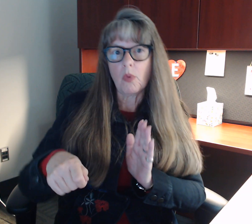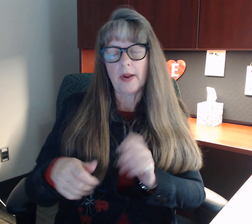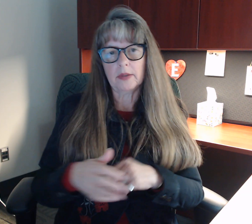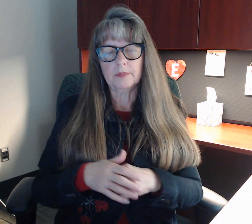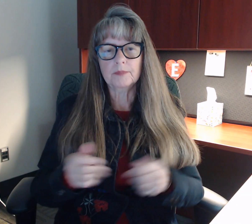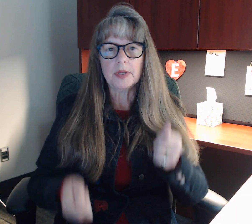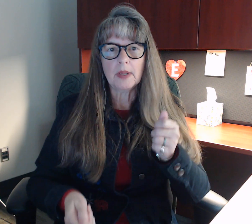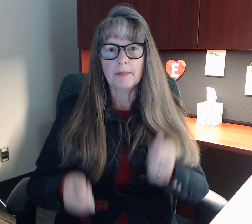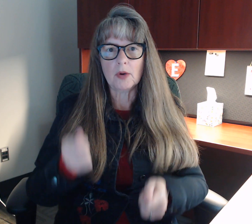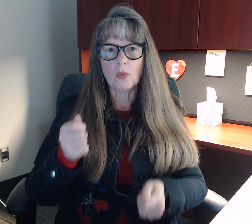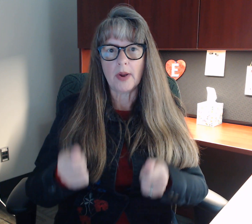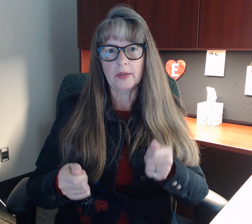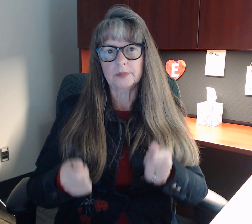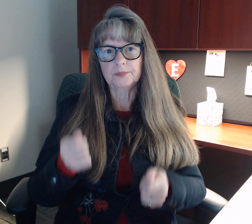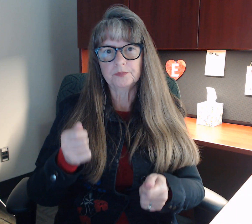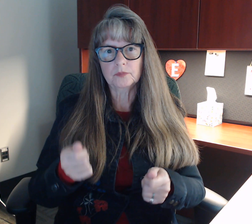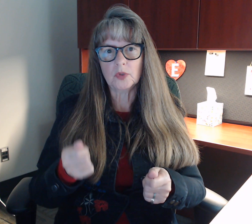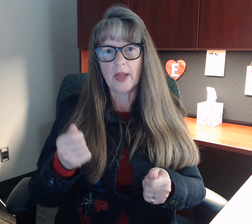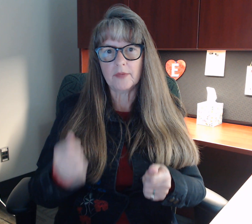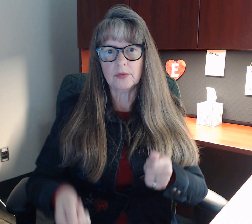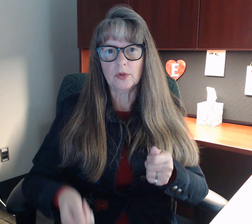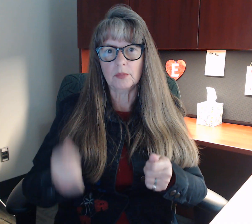choir, but a bell choir. You have the, you